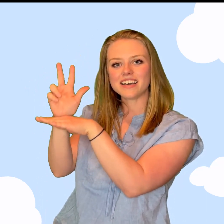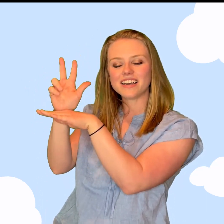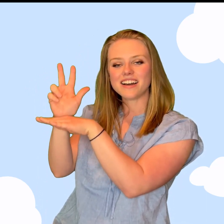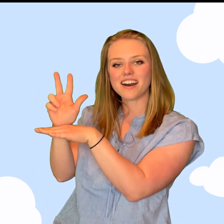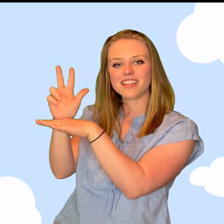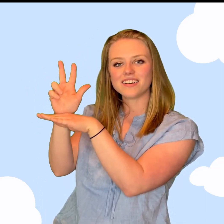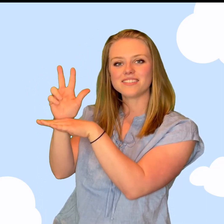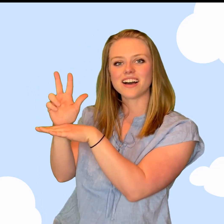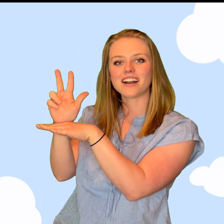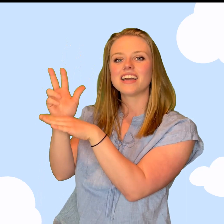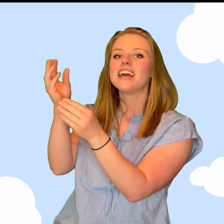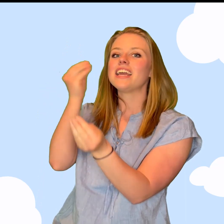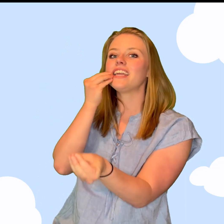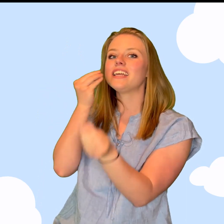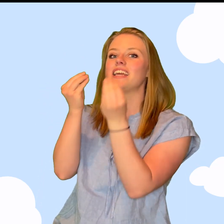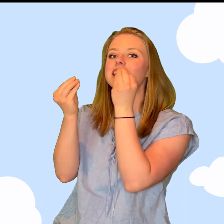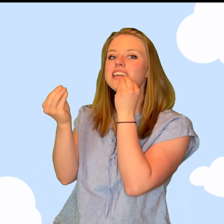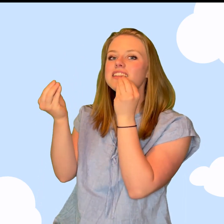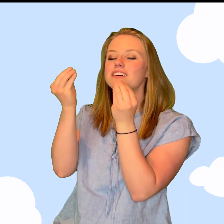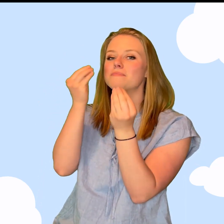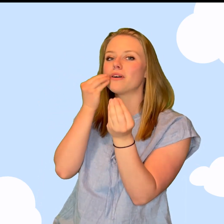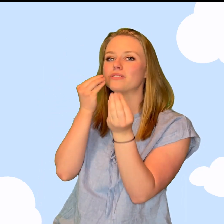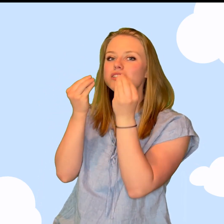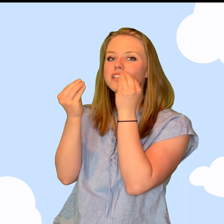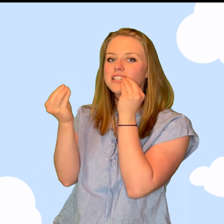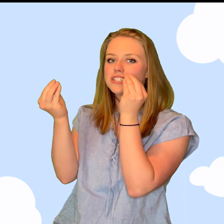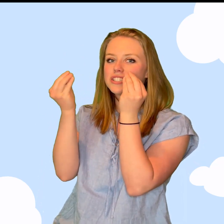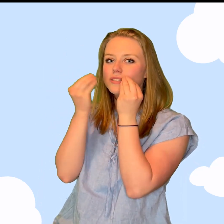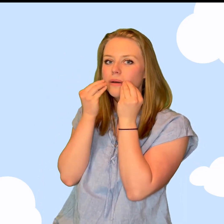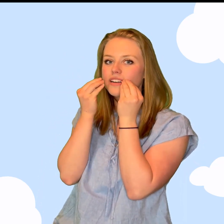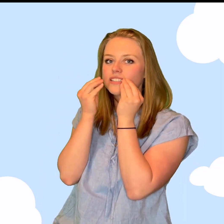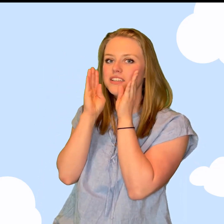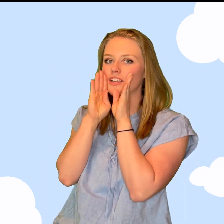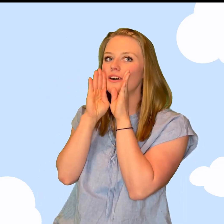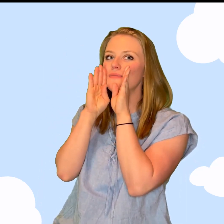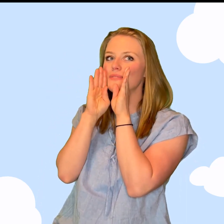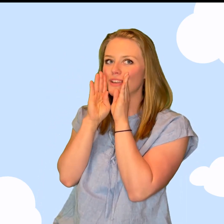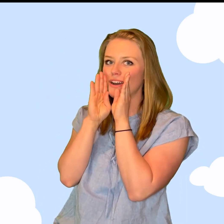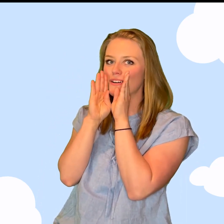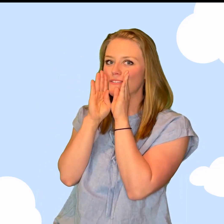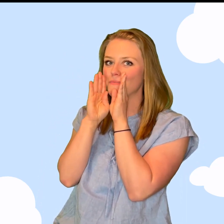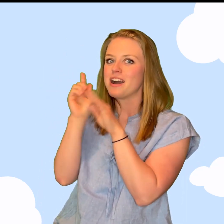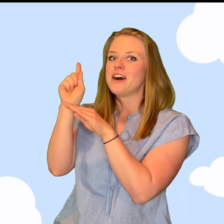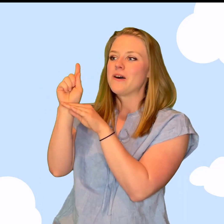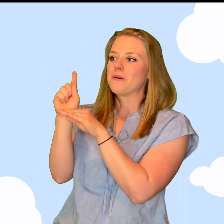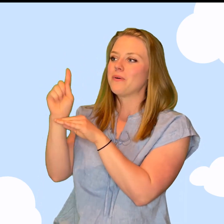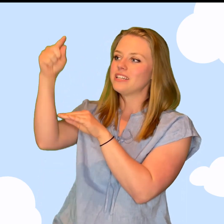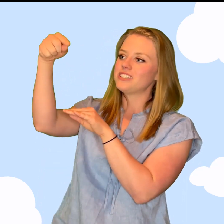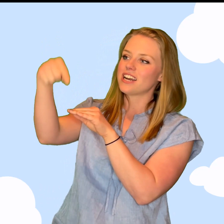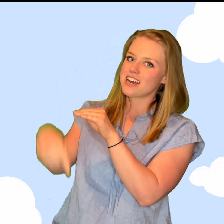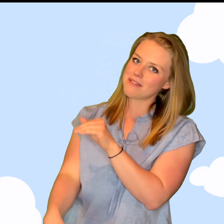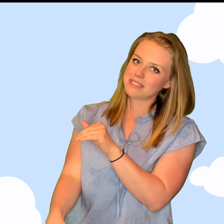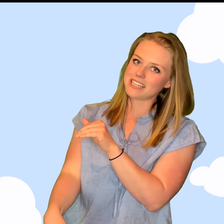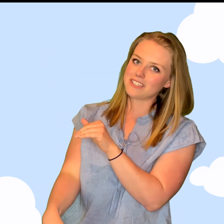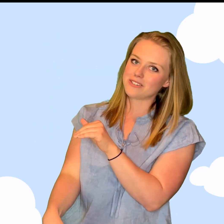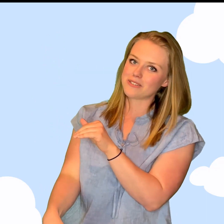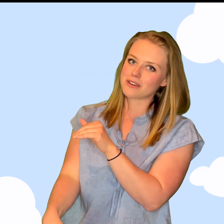a hollow log, eating the most delicious bugs. Yum, yum. One jumped into the